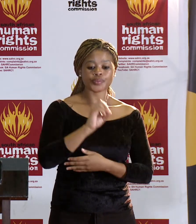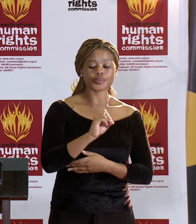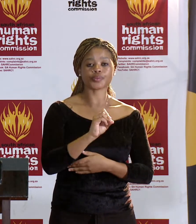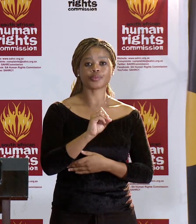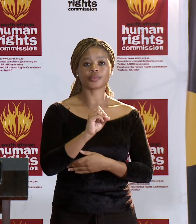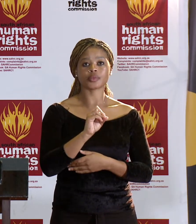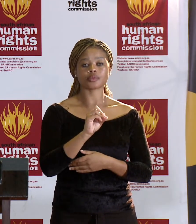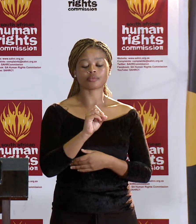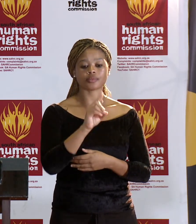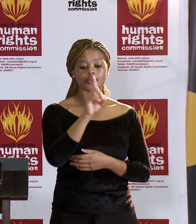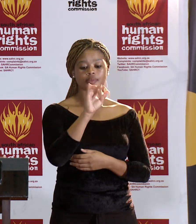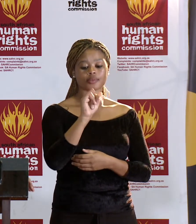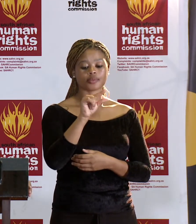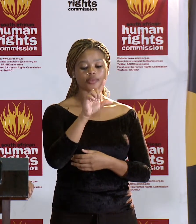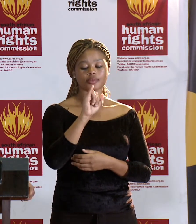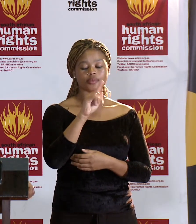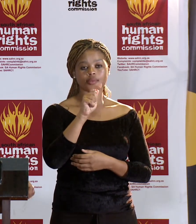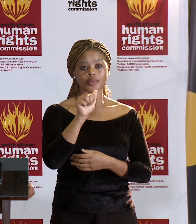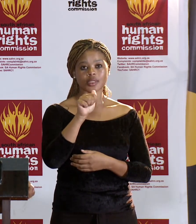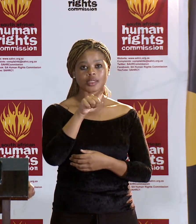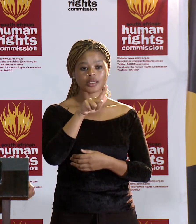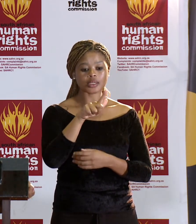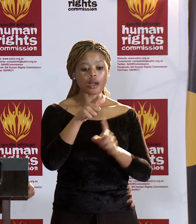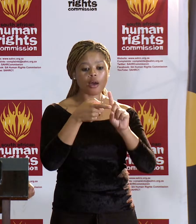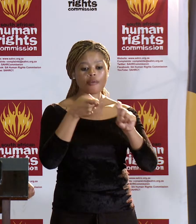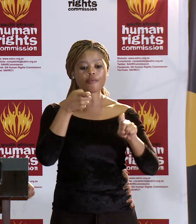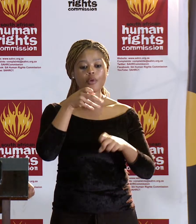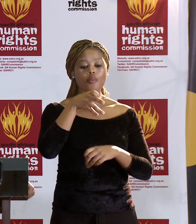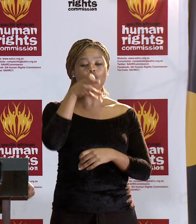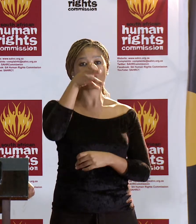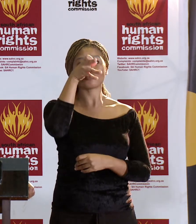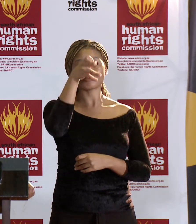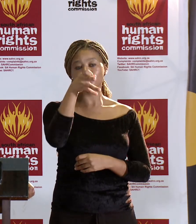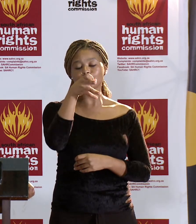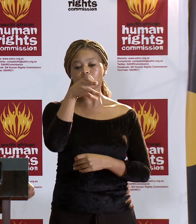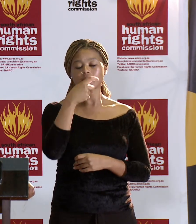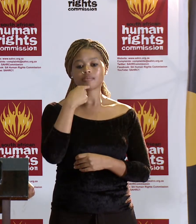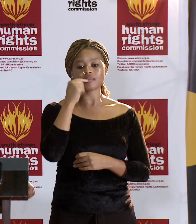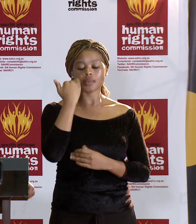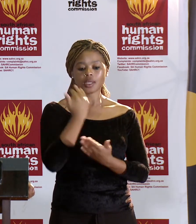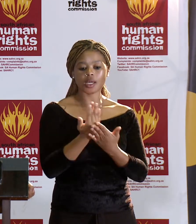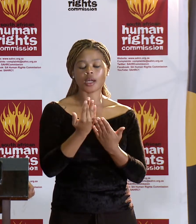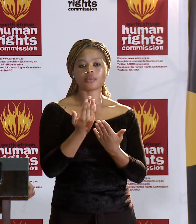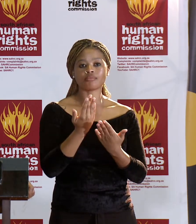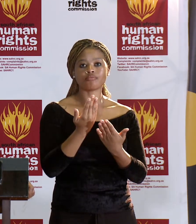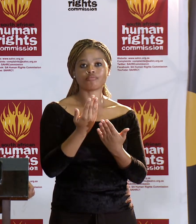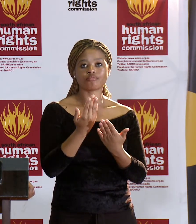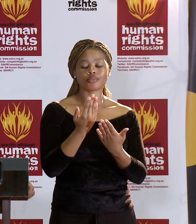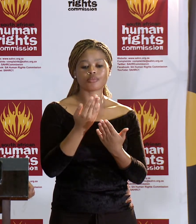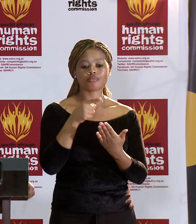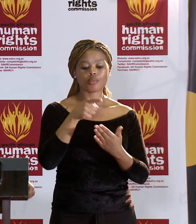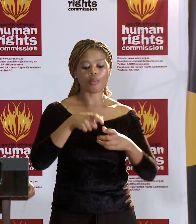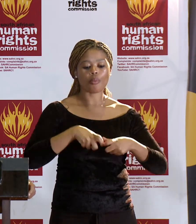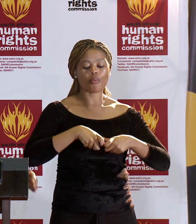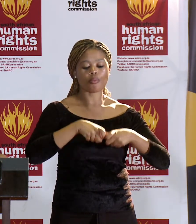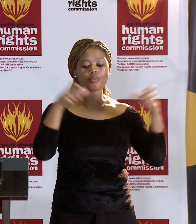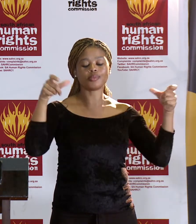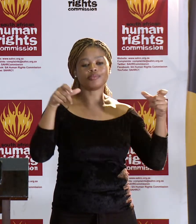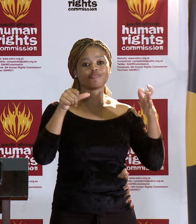moment of the digital that's approaching us from the future, this would probably go down as one of the most